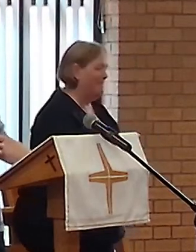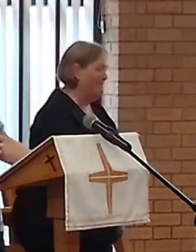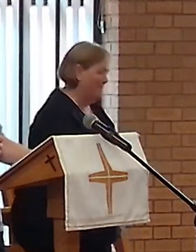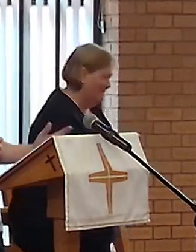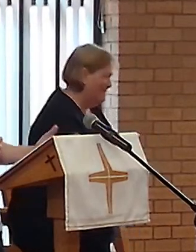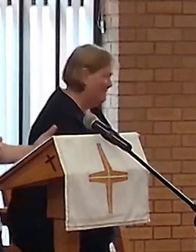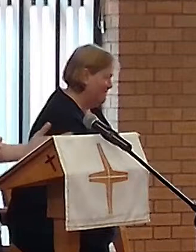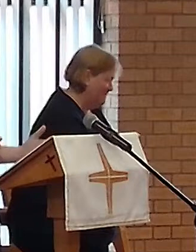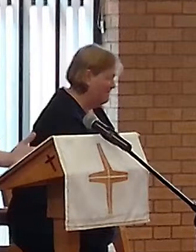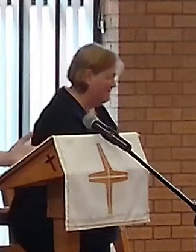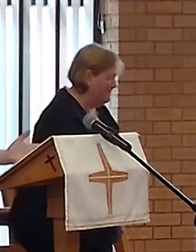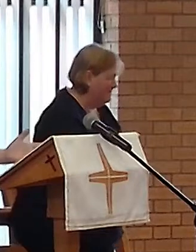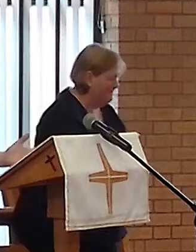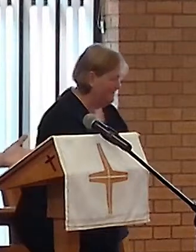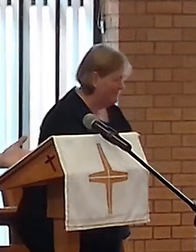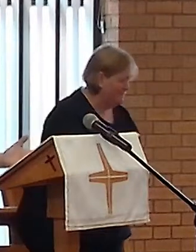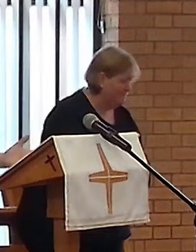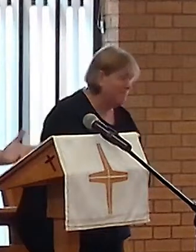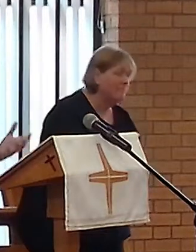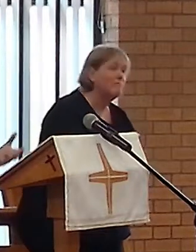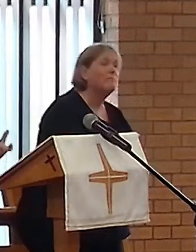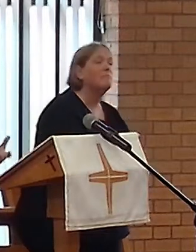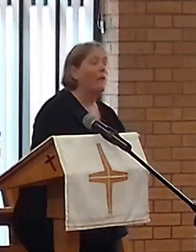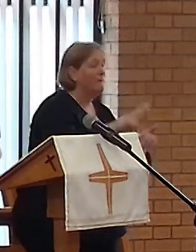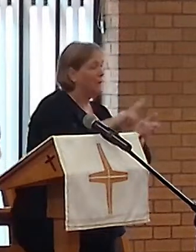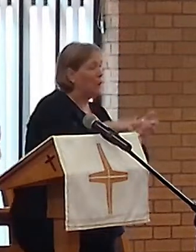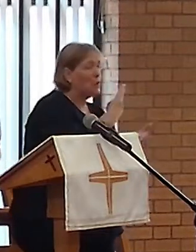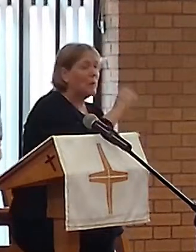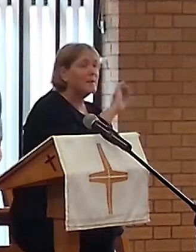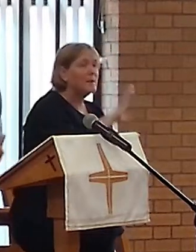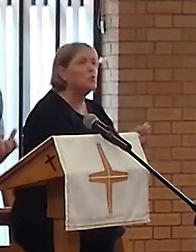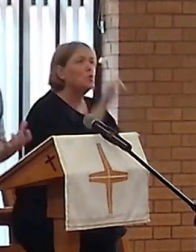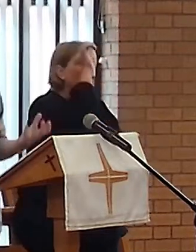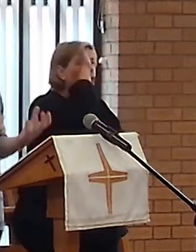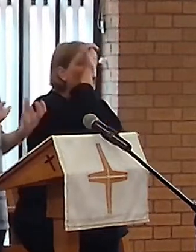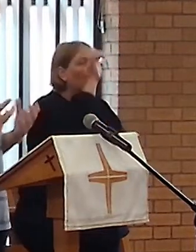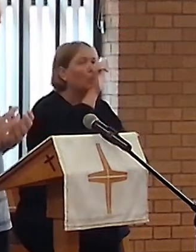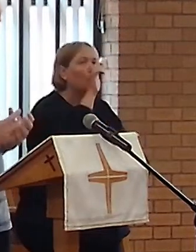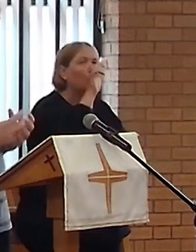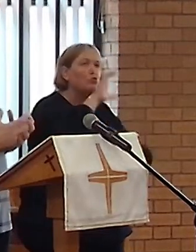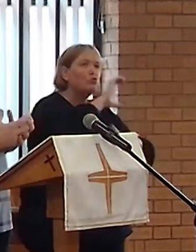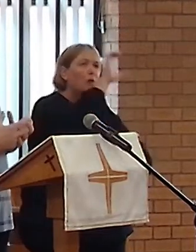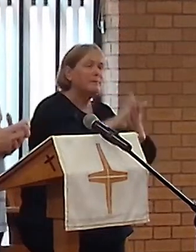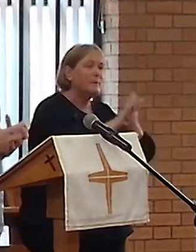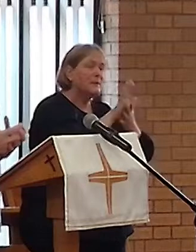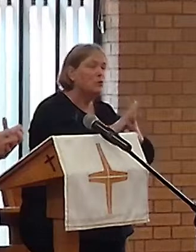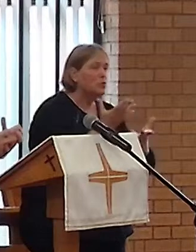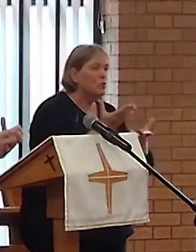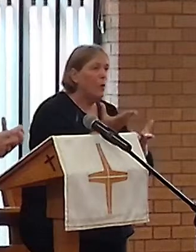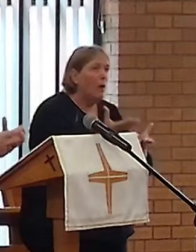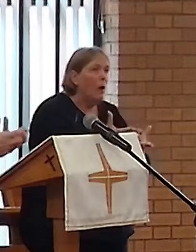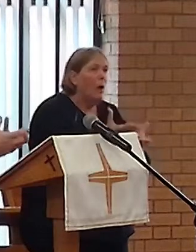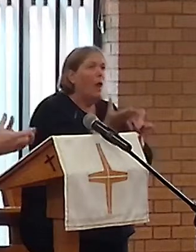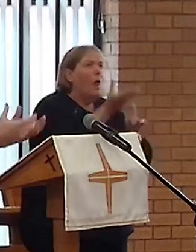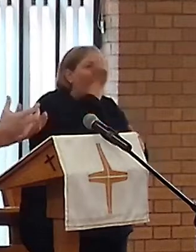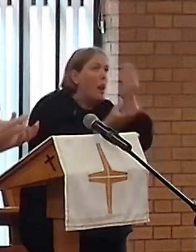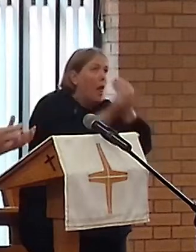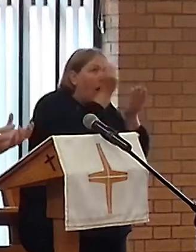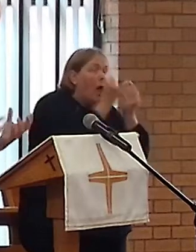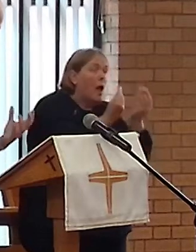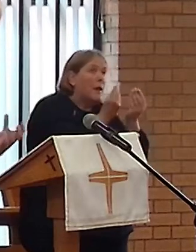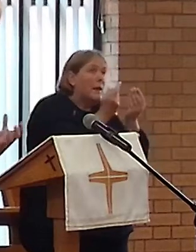The phrase in verse 20, "to know Christ," literally means to learn Christ. It's a